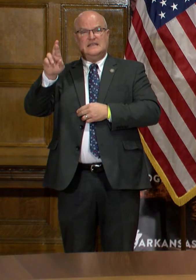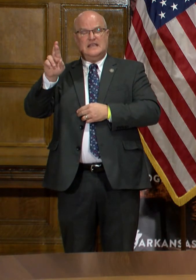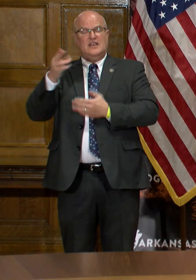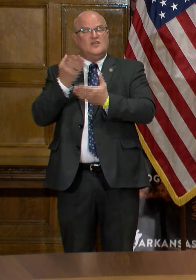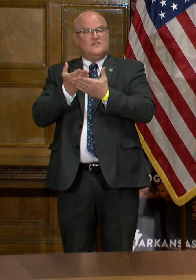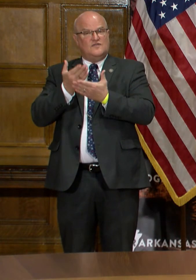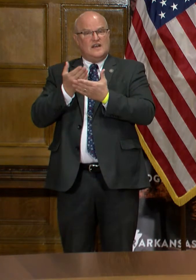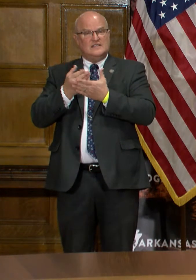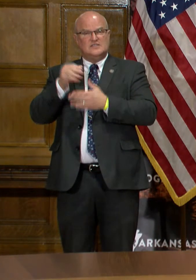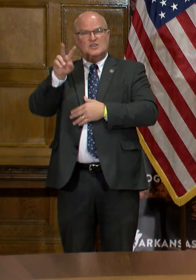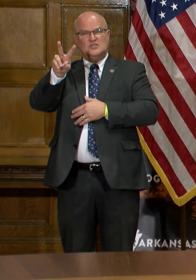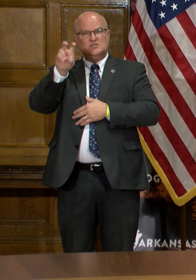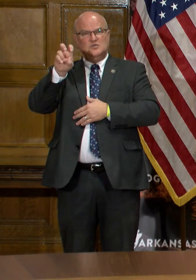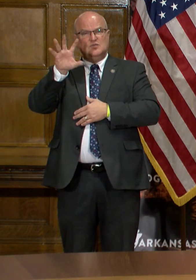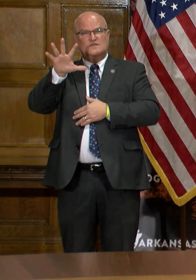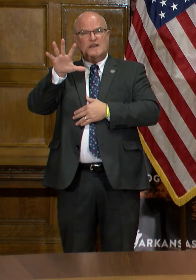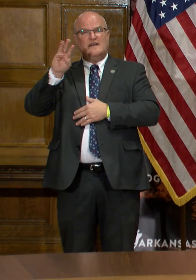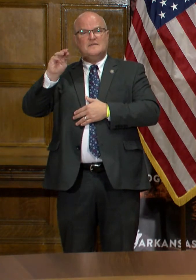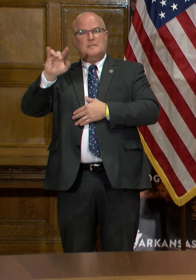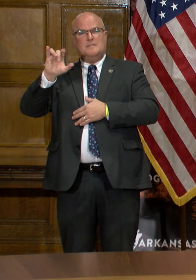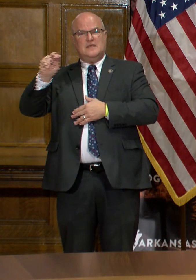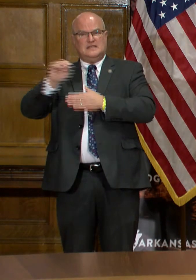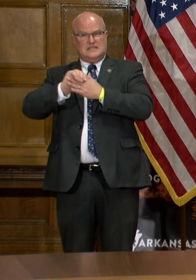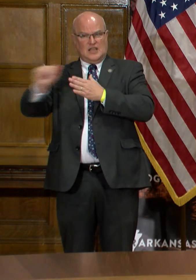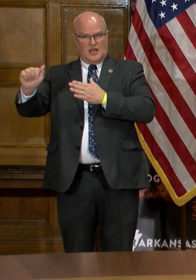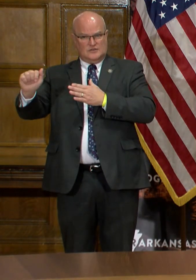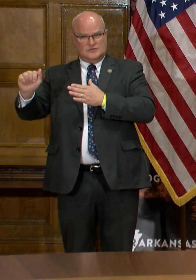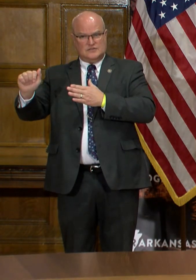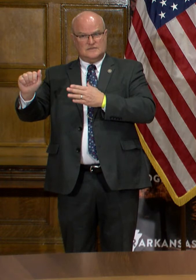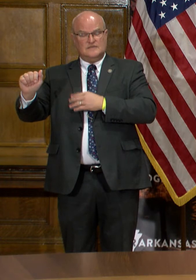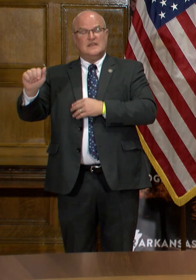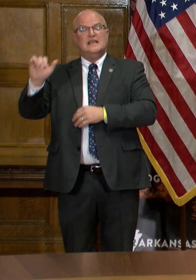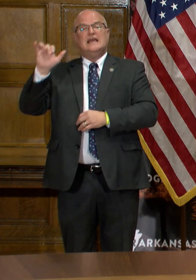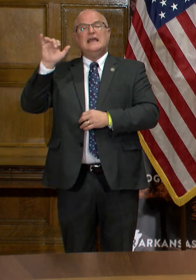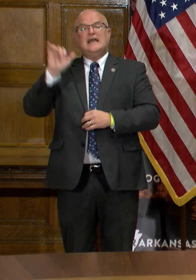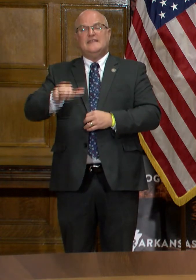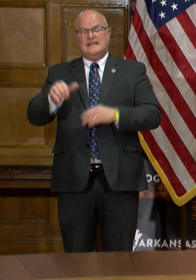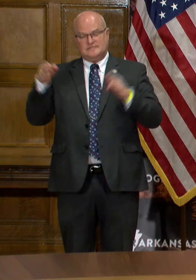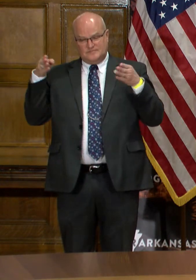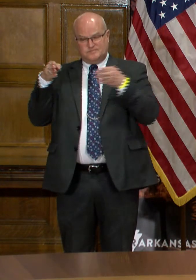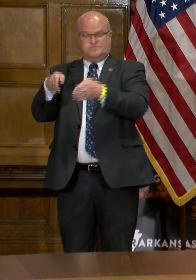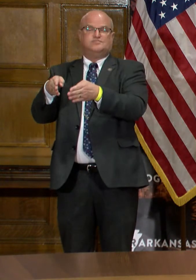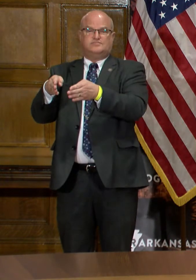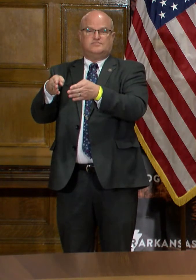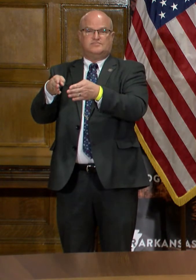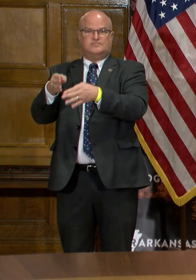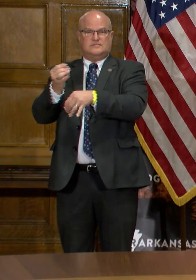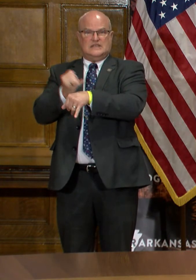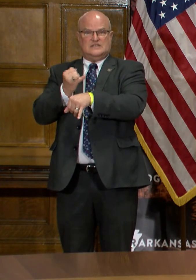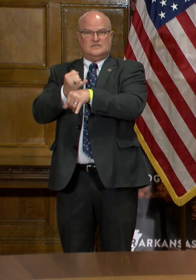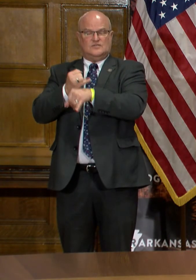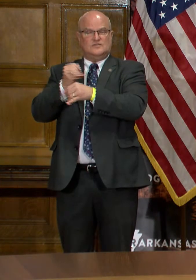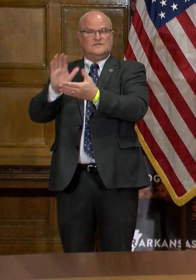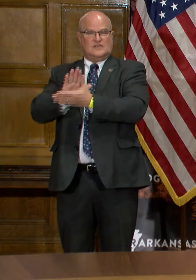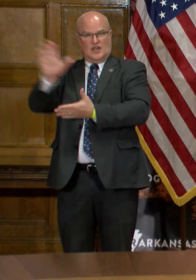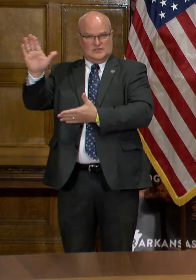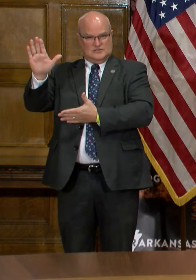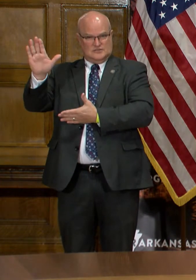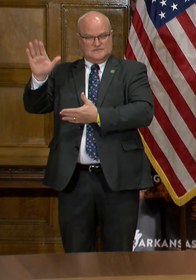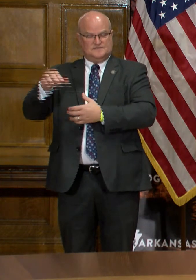funds, $205 million. Those will primarily go directly to the institutions of higher